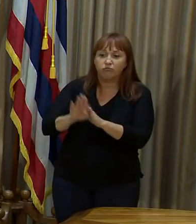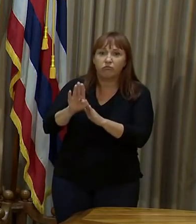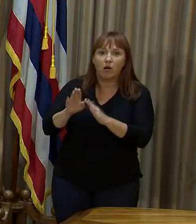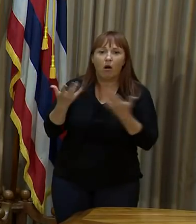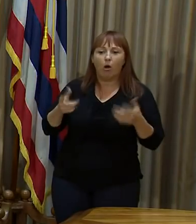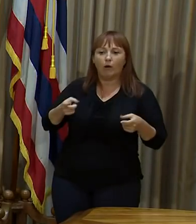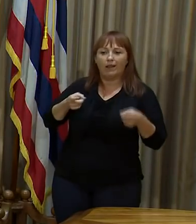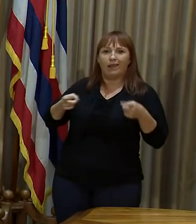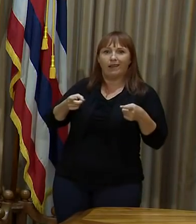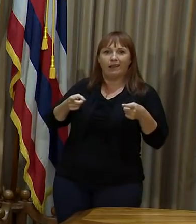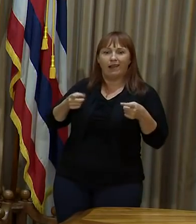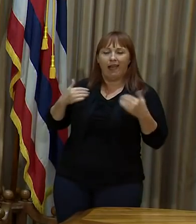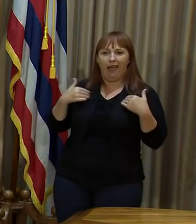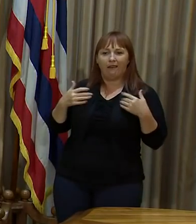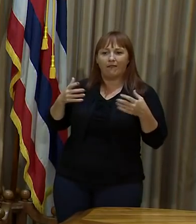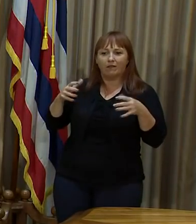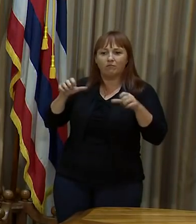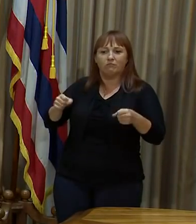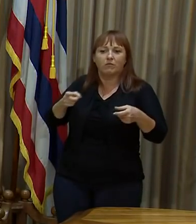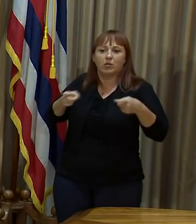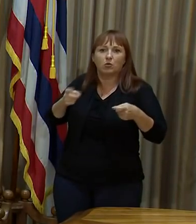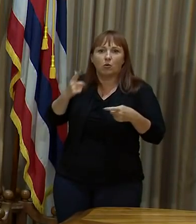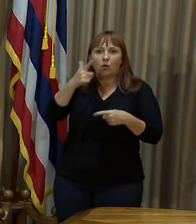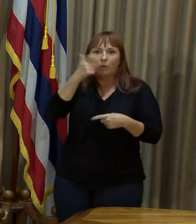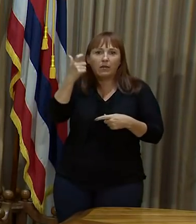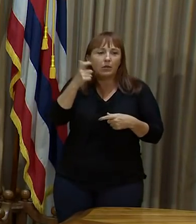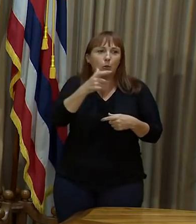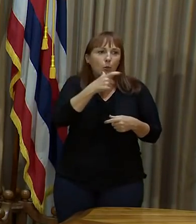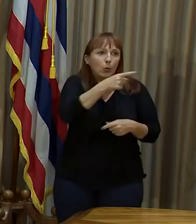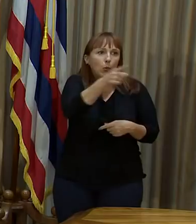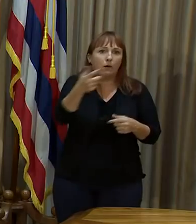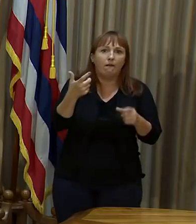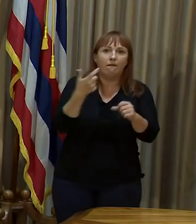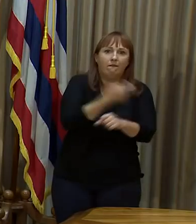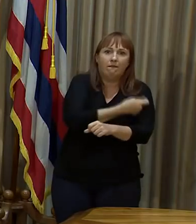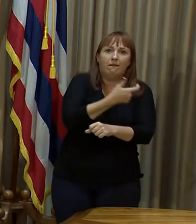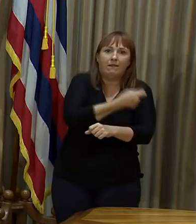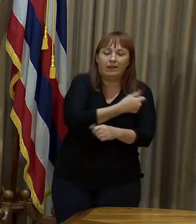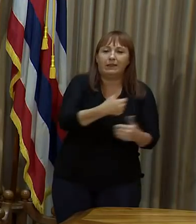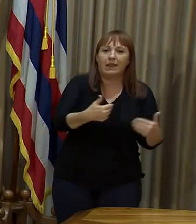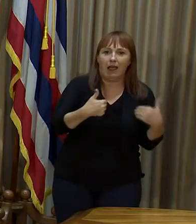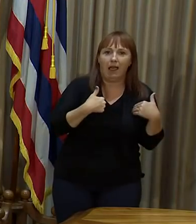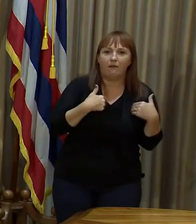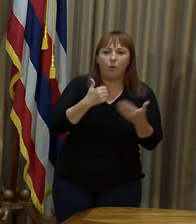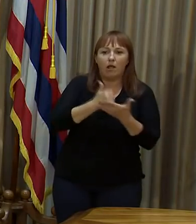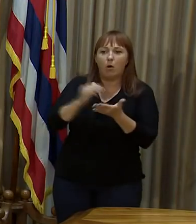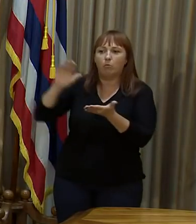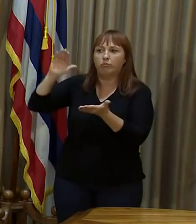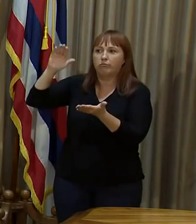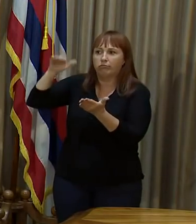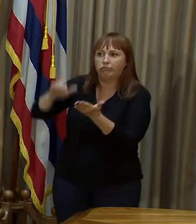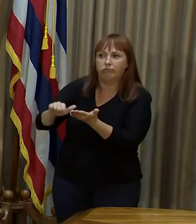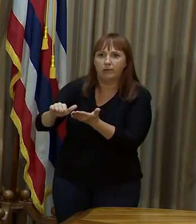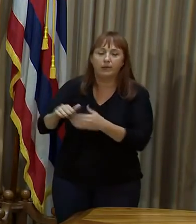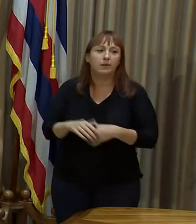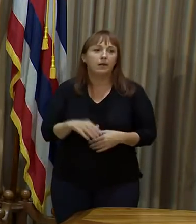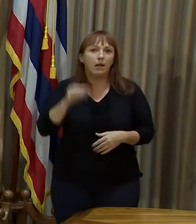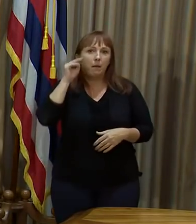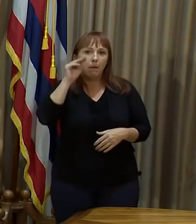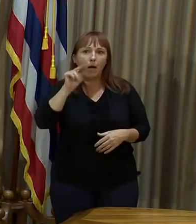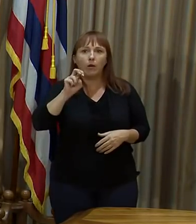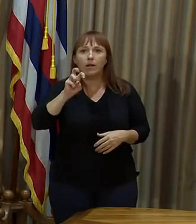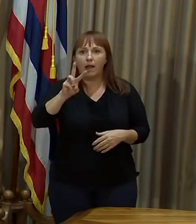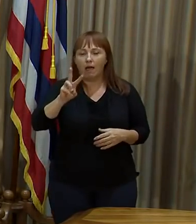mitigated because of the numbers in our community who are fully vaccinated. All right, going to Wendy Osher, Maui Now.